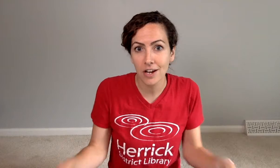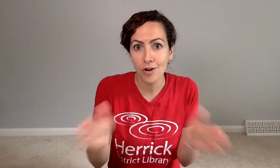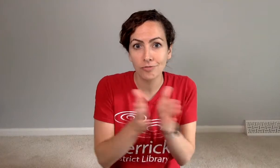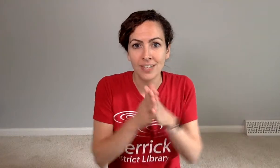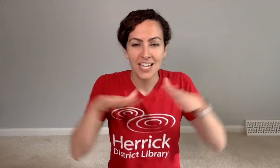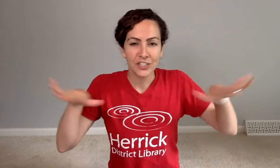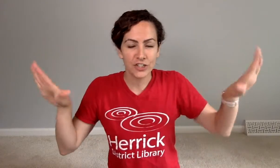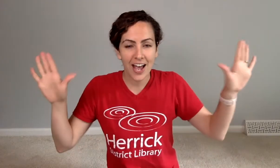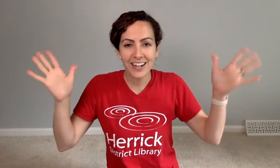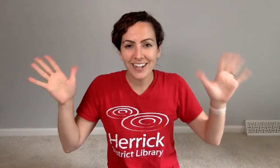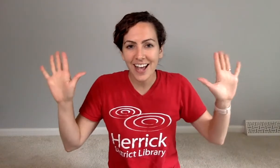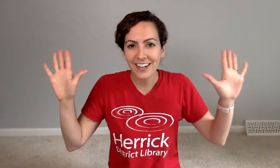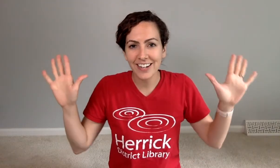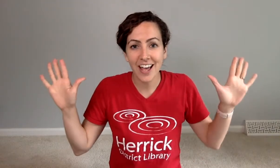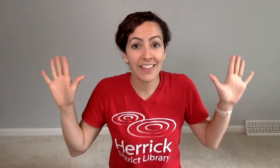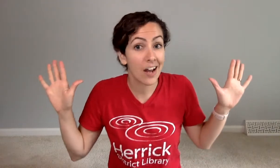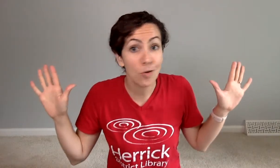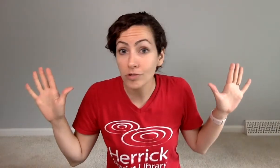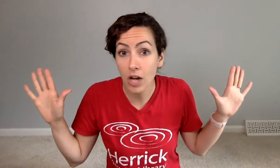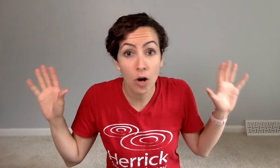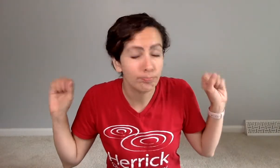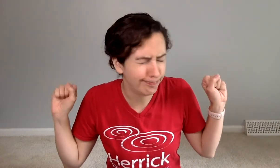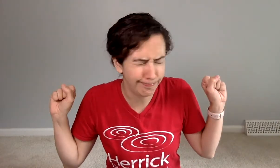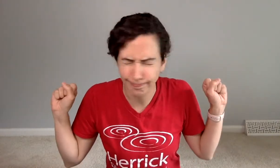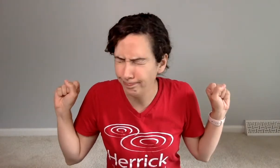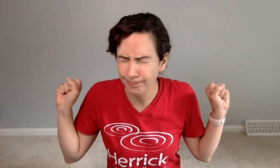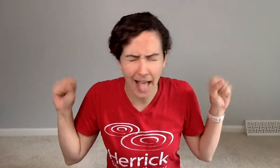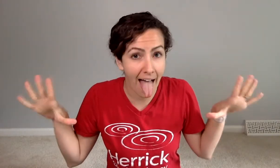go sha-na-na-na-na. They don't go ah.